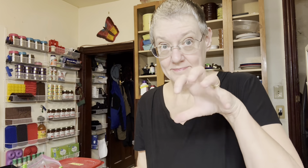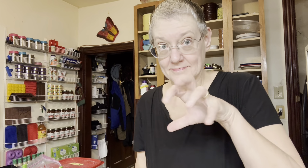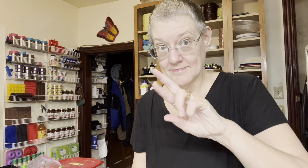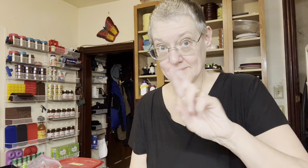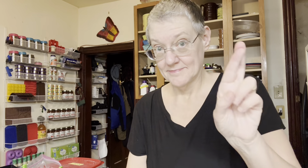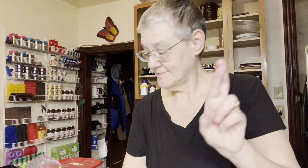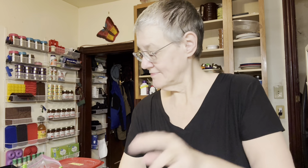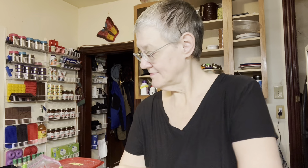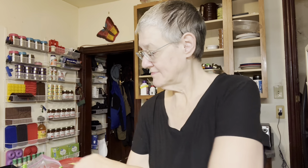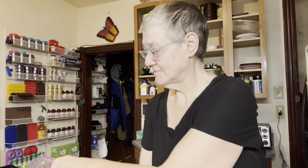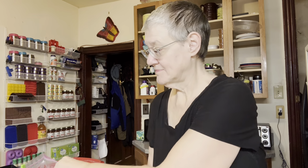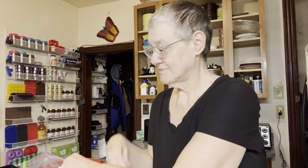It's now nice and frozen.